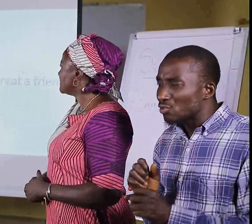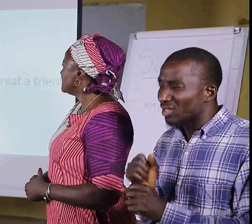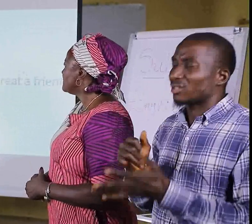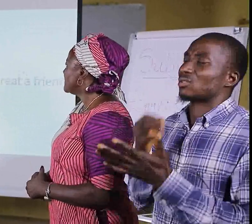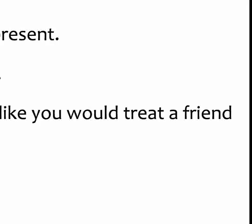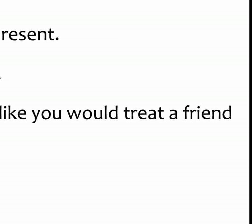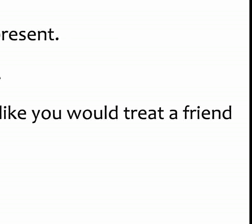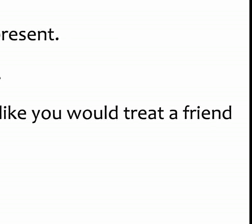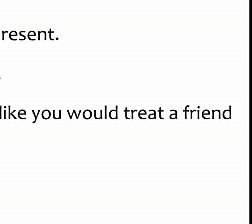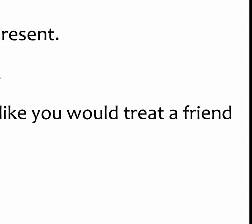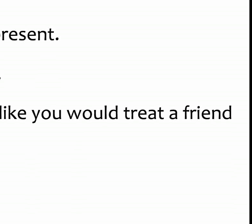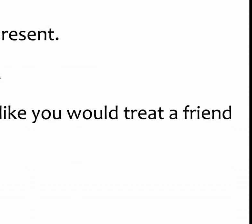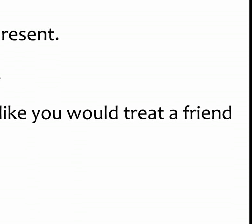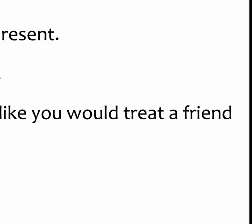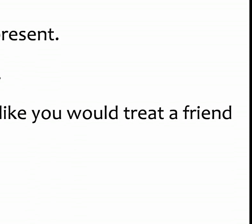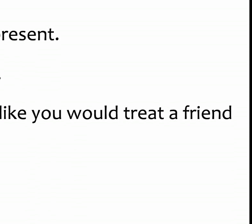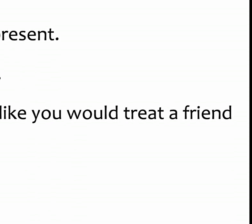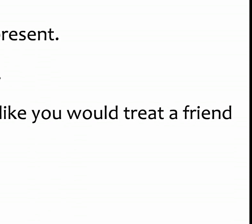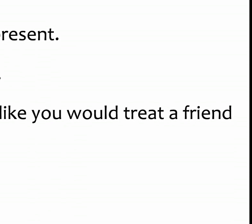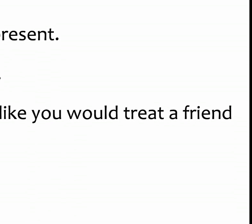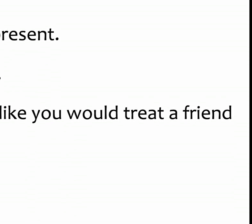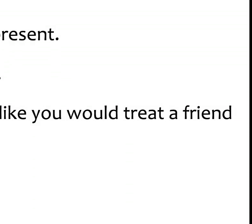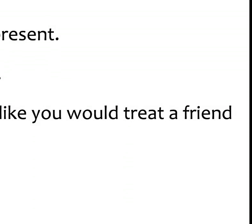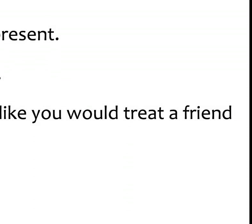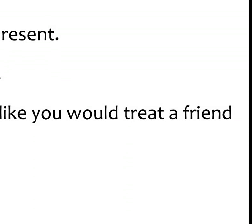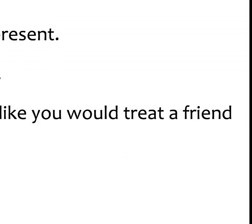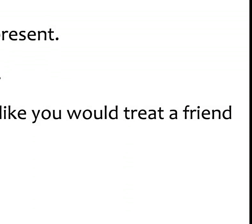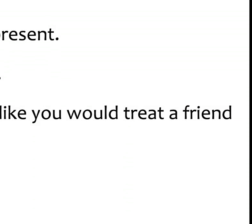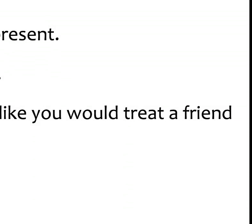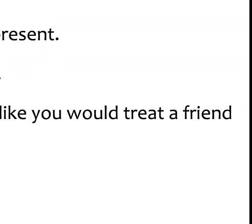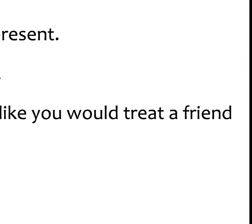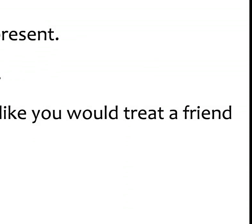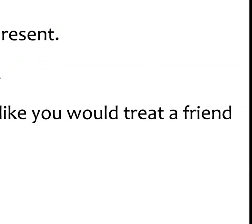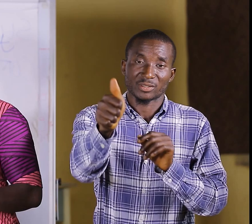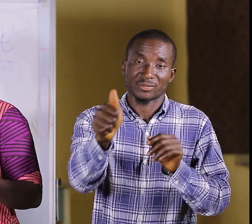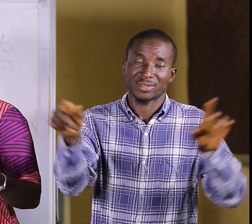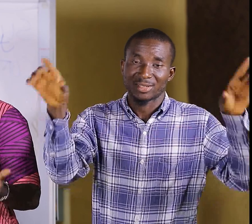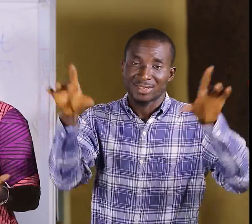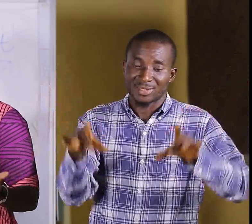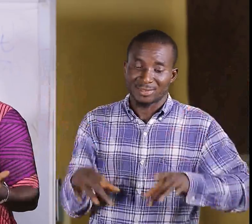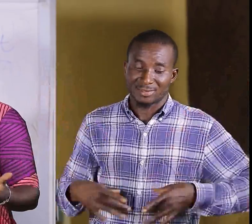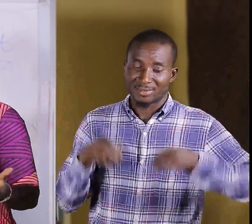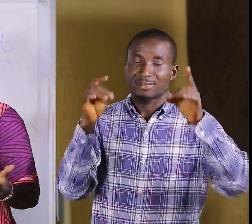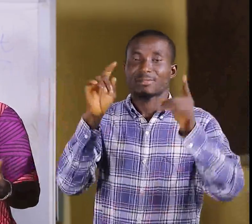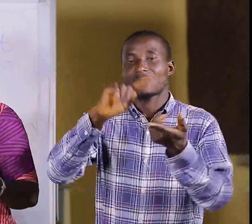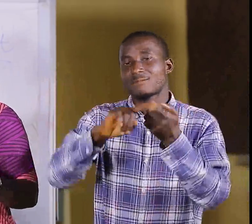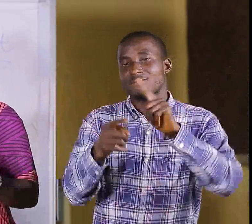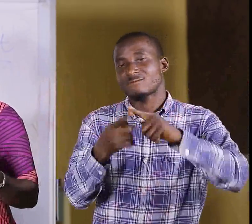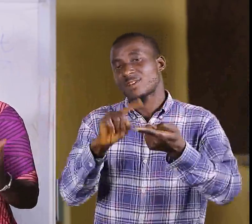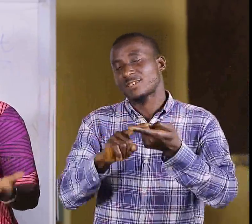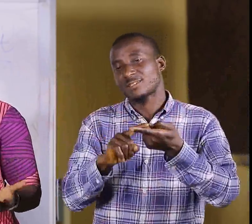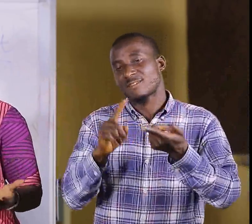communication. 6, treat yourself like you will treat a friend. Friends are very important to